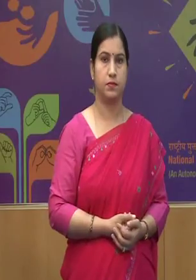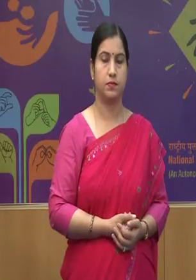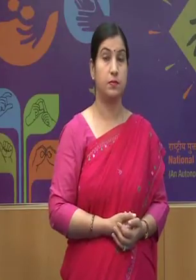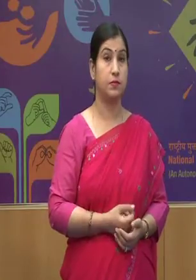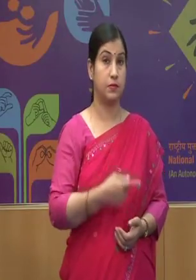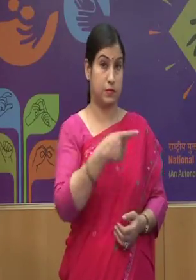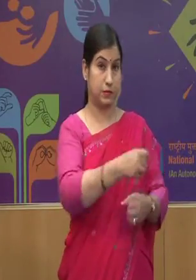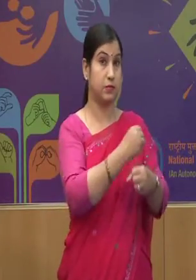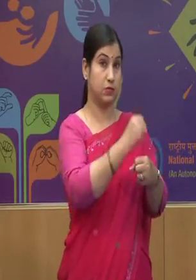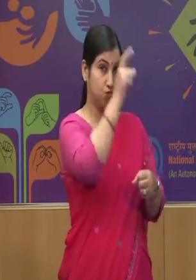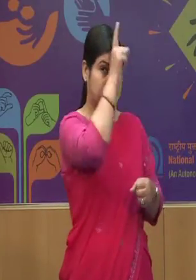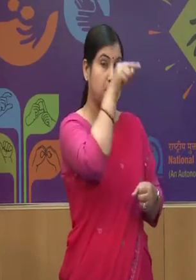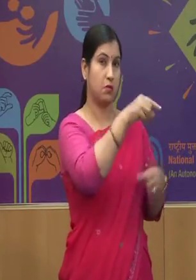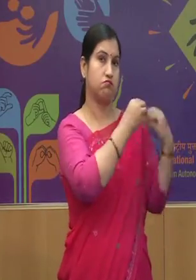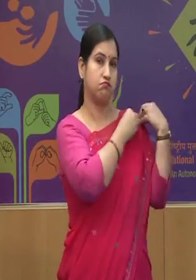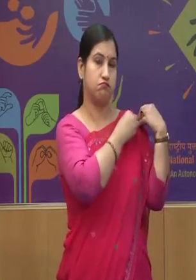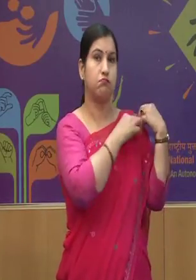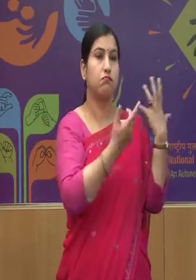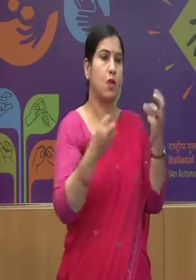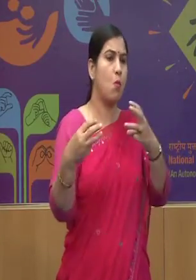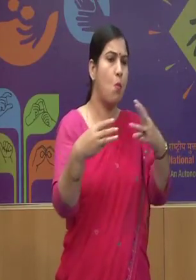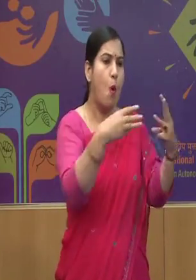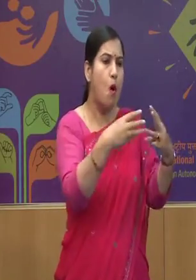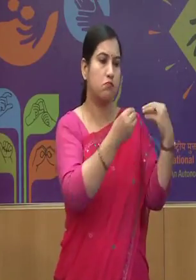She was held responsible for war.